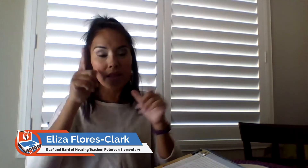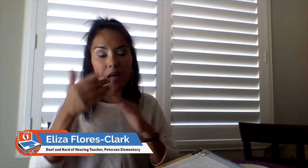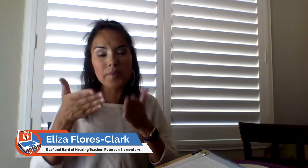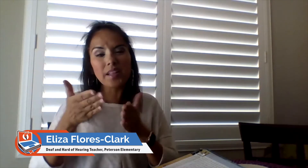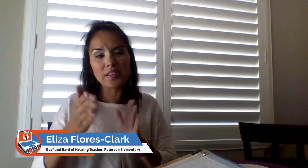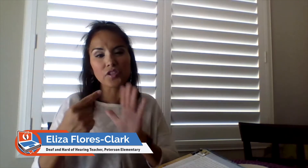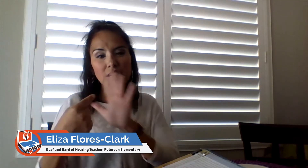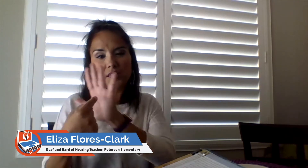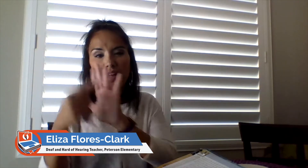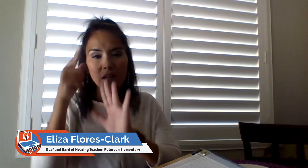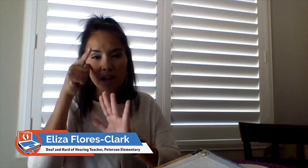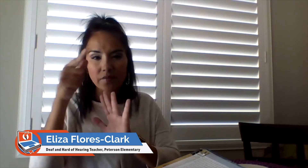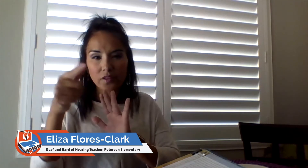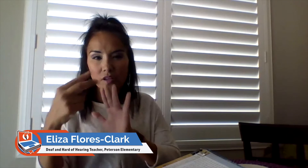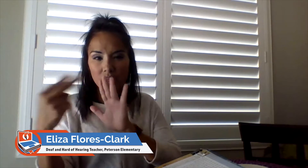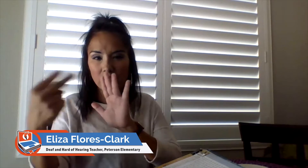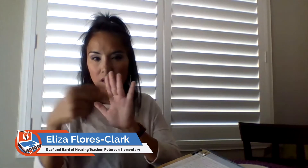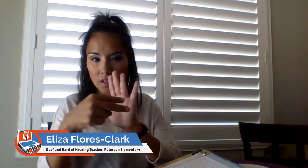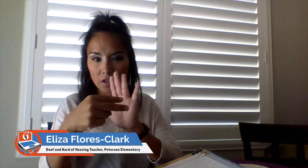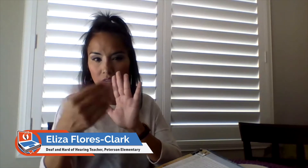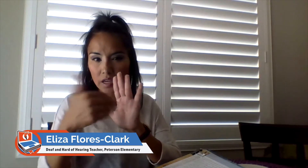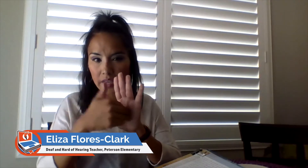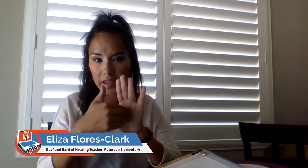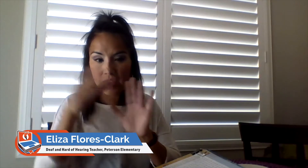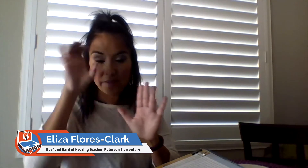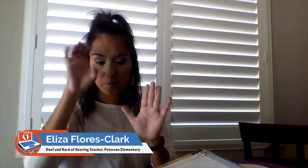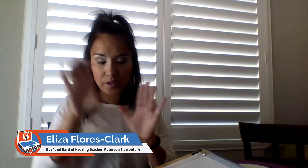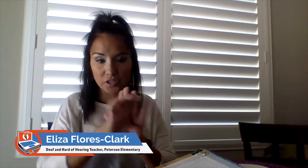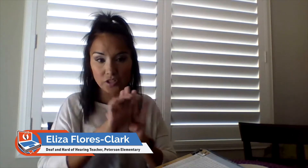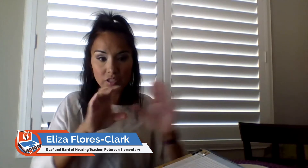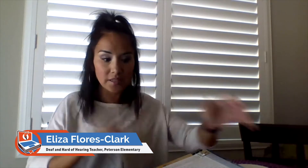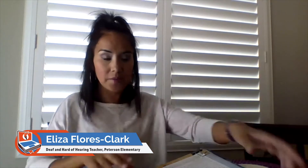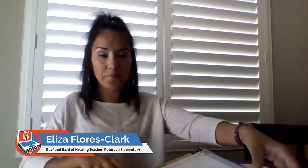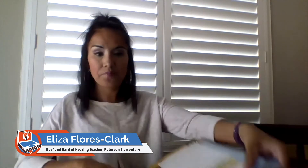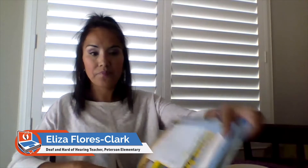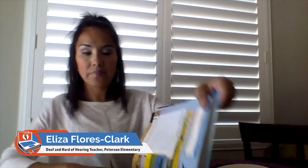going to let you guys kind of look at pictures.